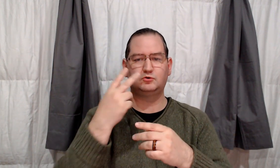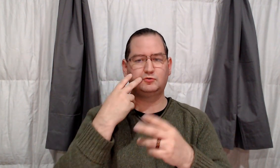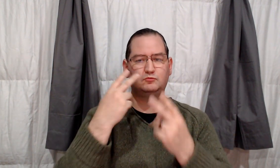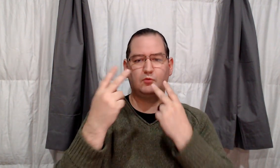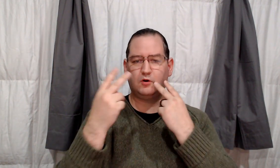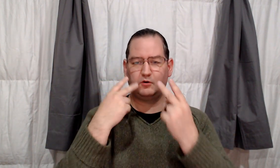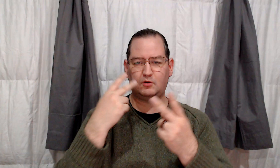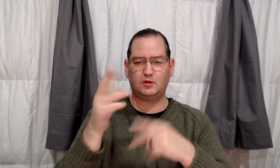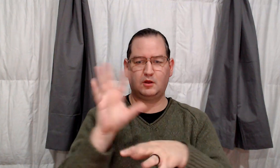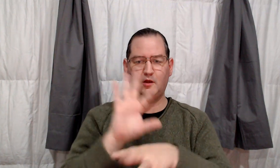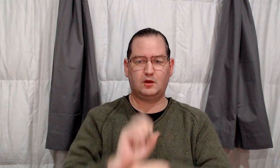smoking behaviour,